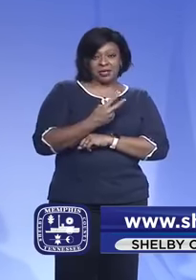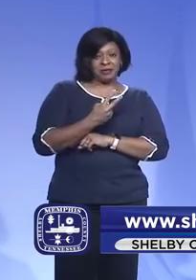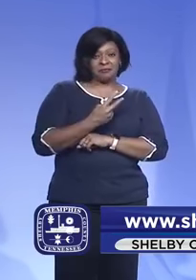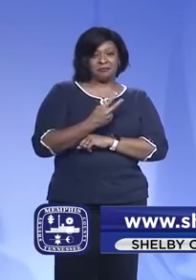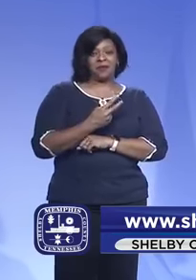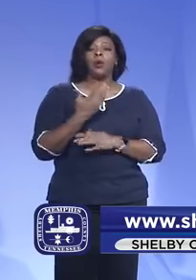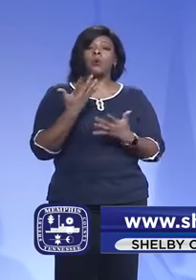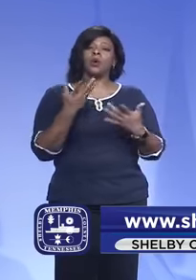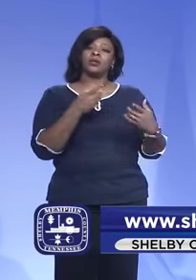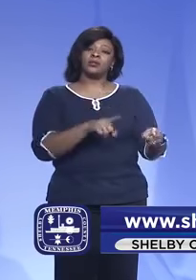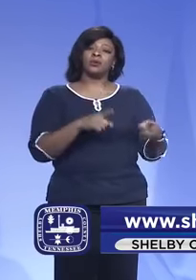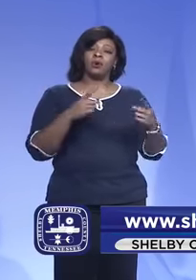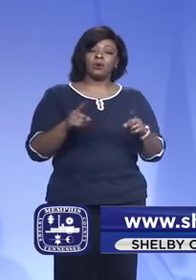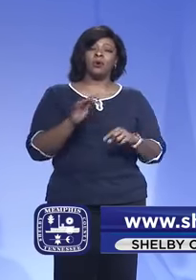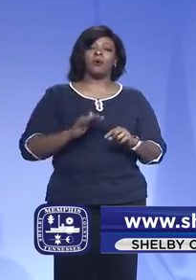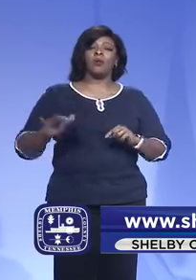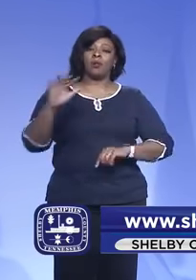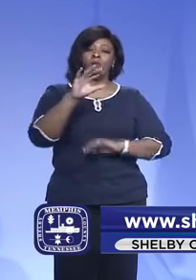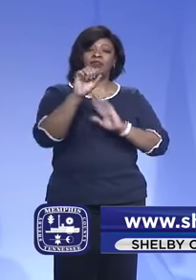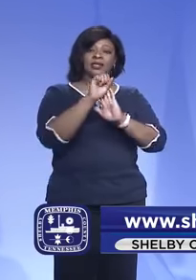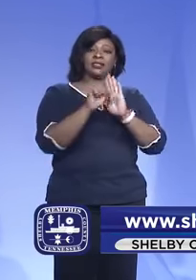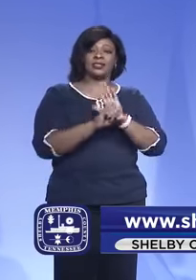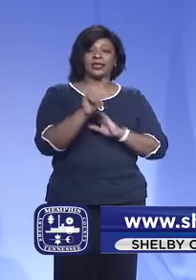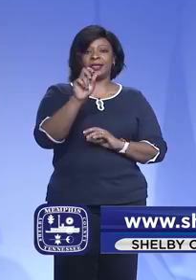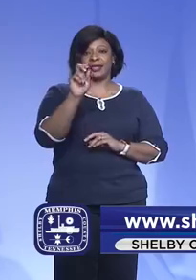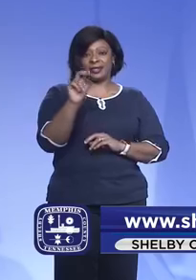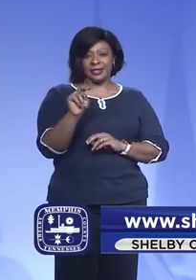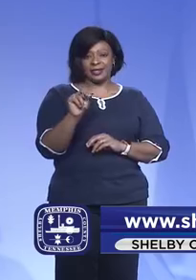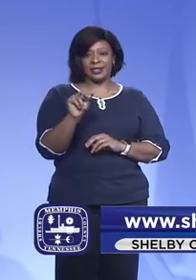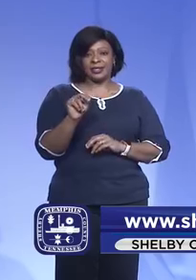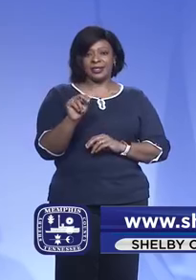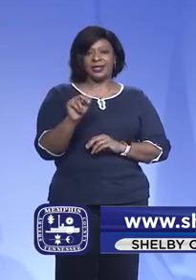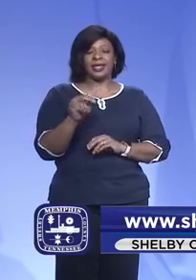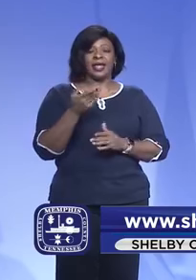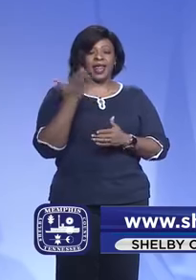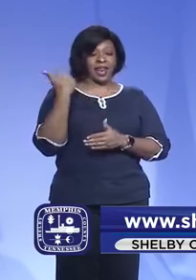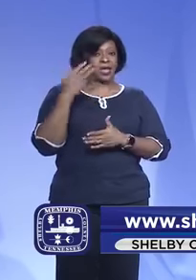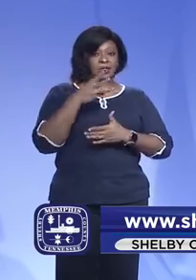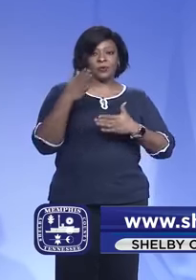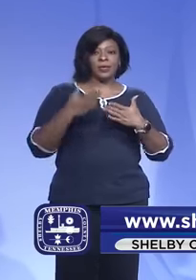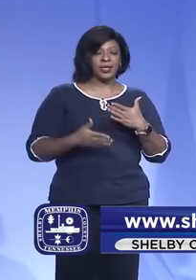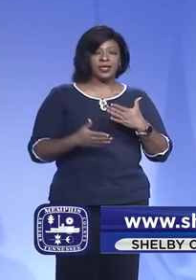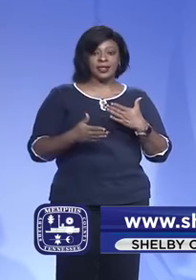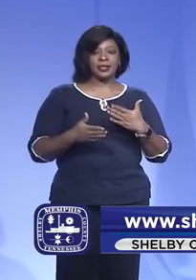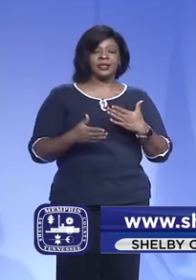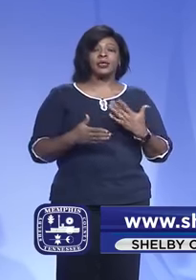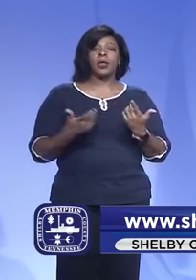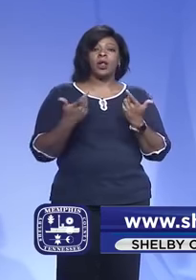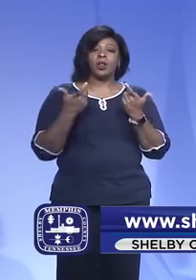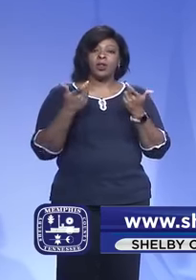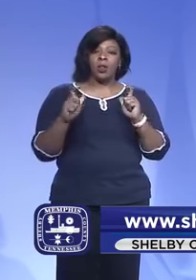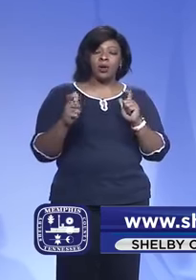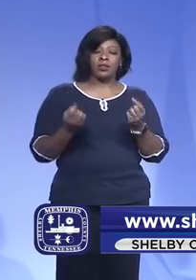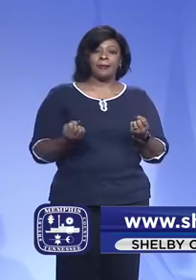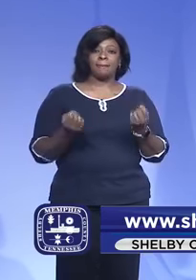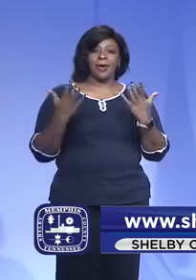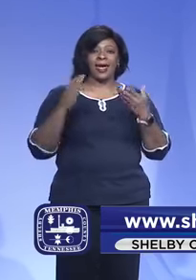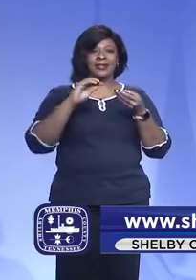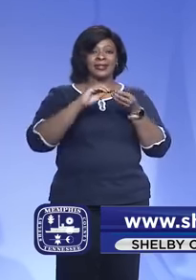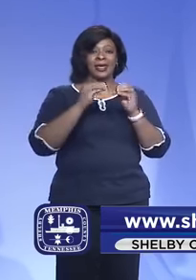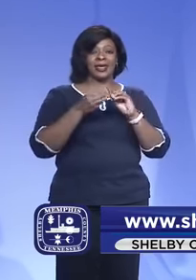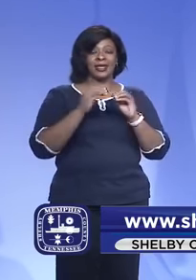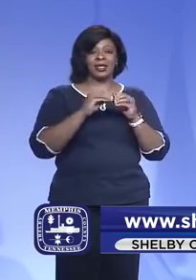What has been going on across the state of Tennessee this past weekend is a large amount of data